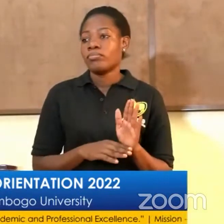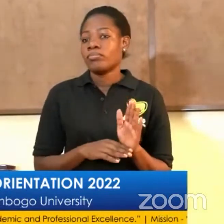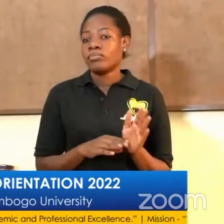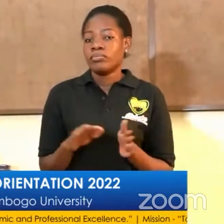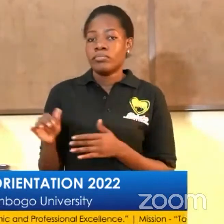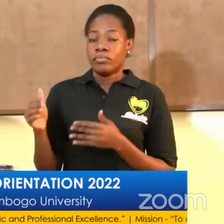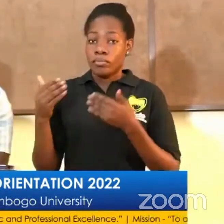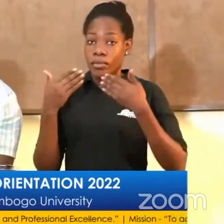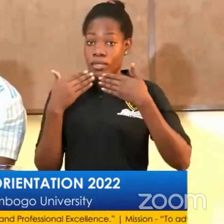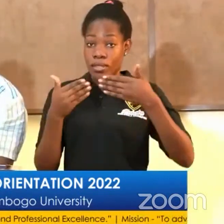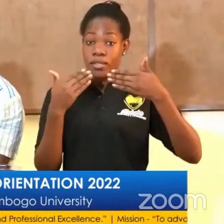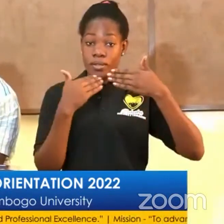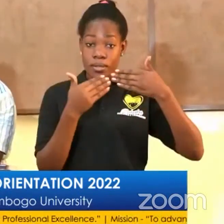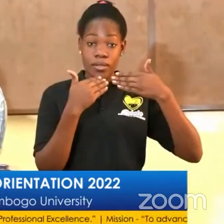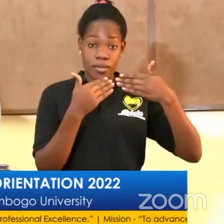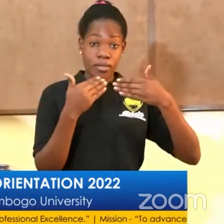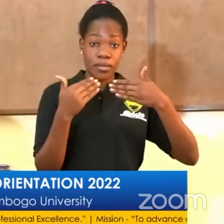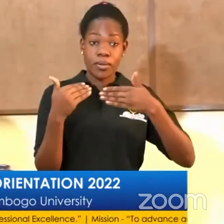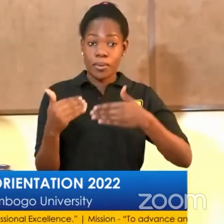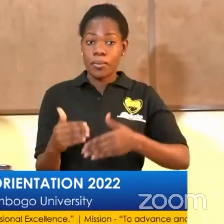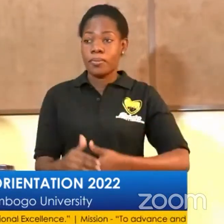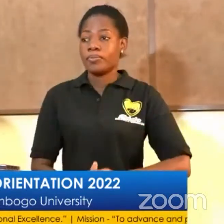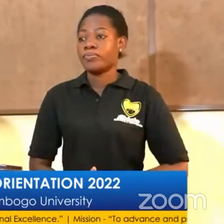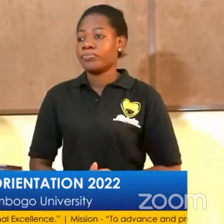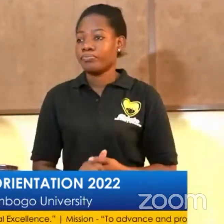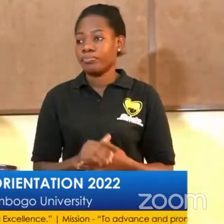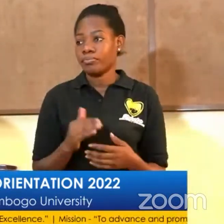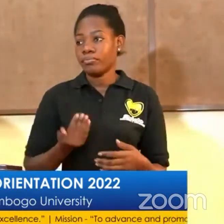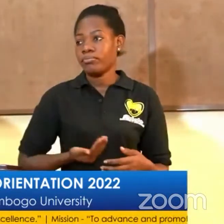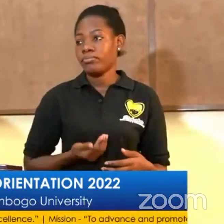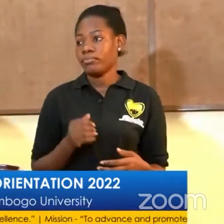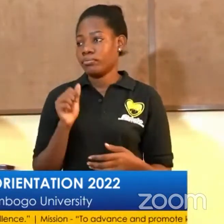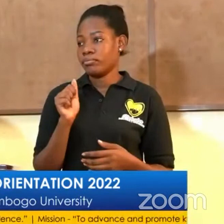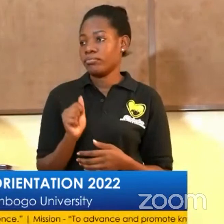Thank you so very much, Madam Agi.